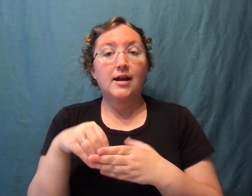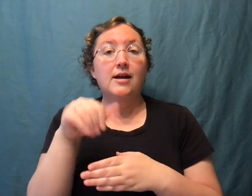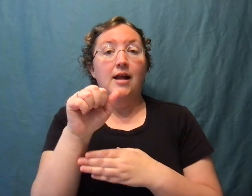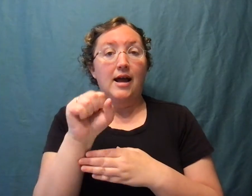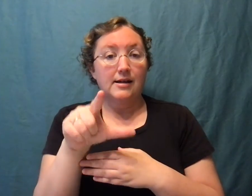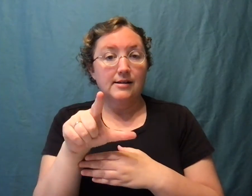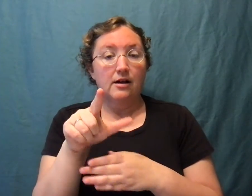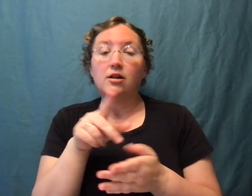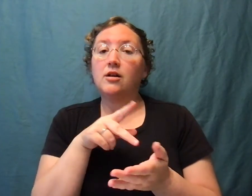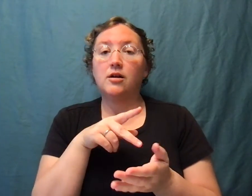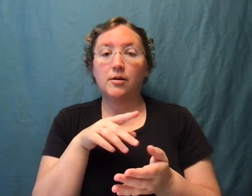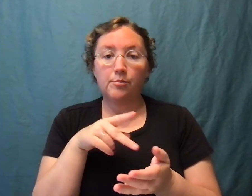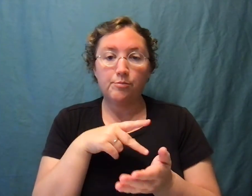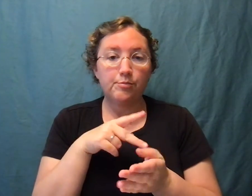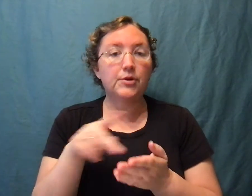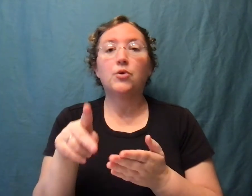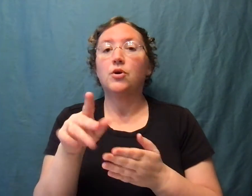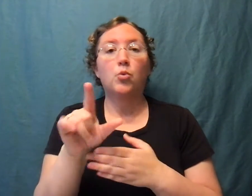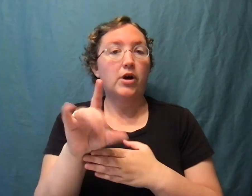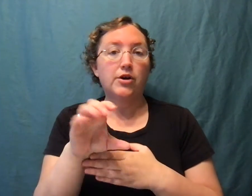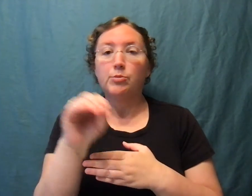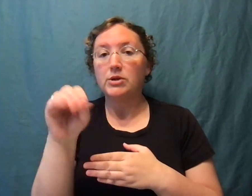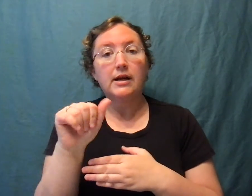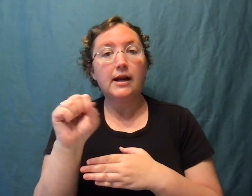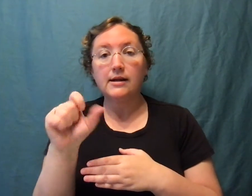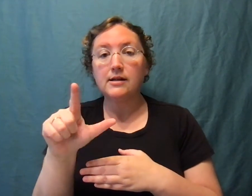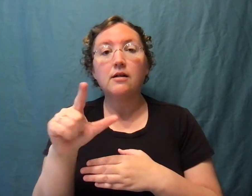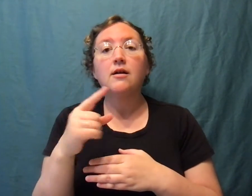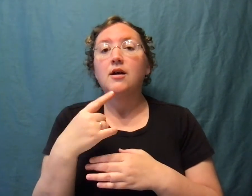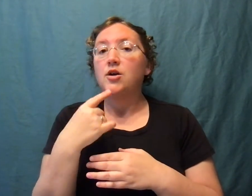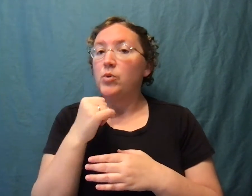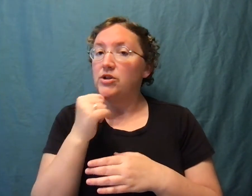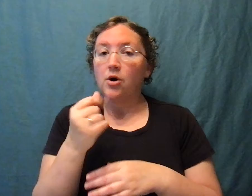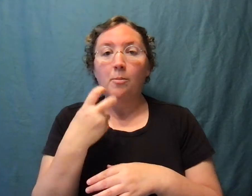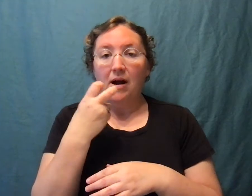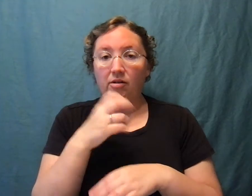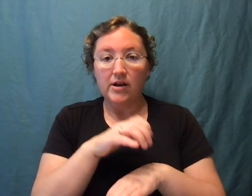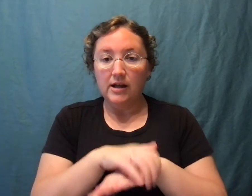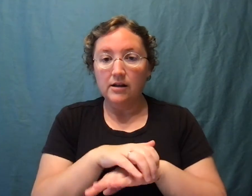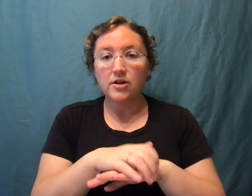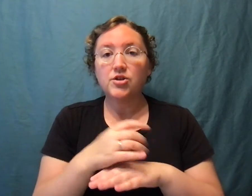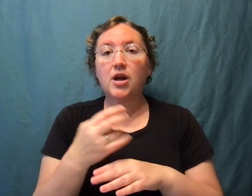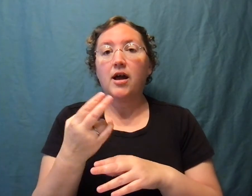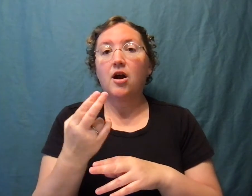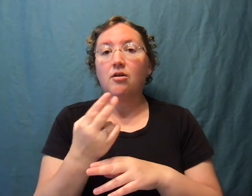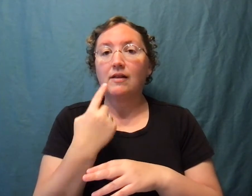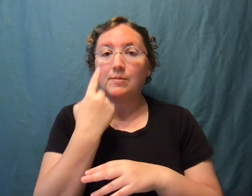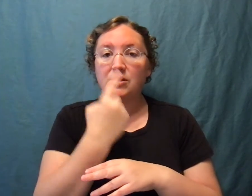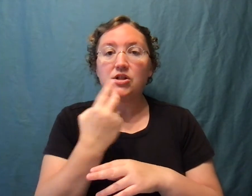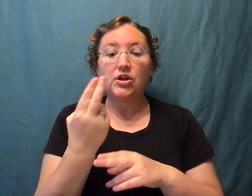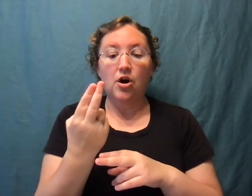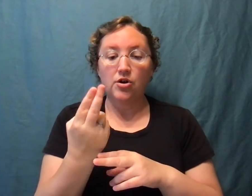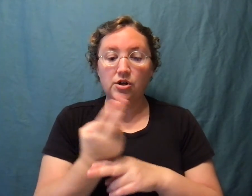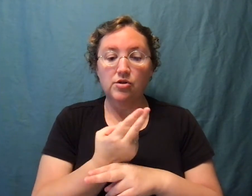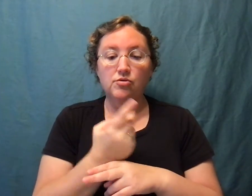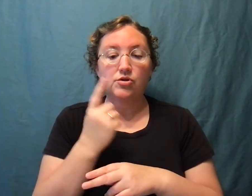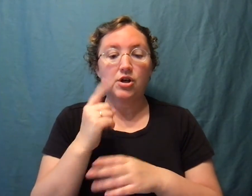In ASL, pure 100% ASL, we don't mouth in English, and our lips are used